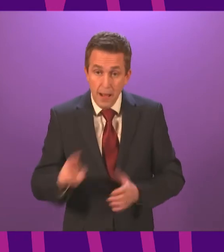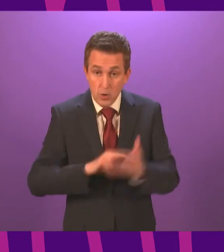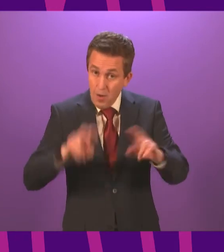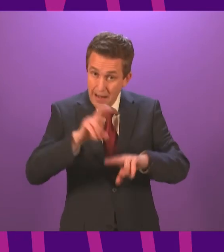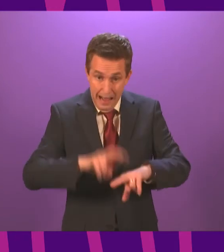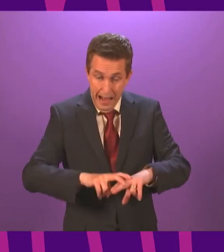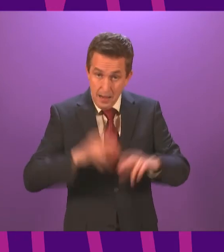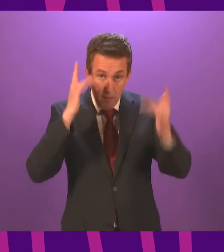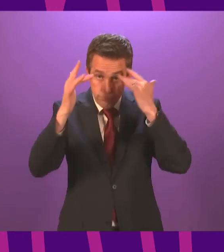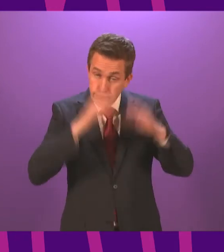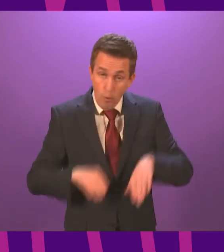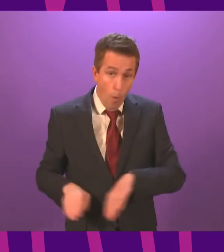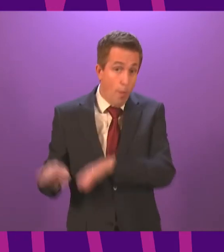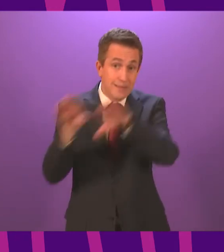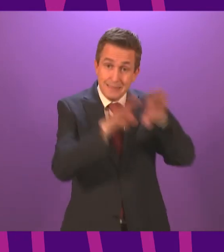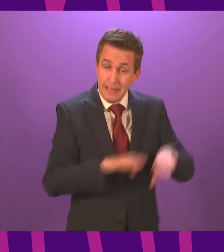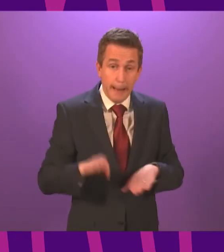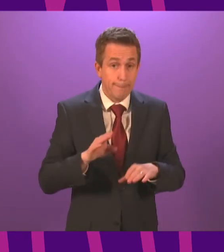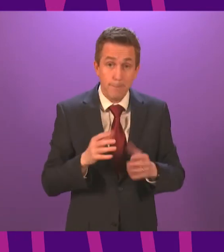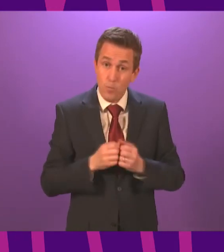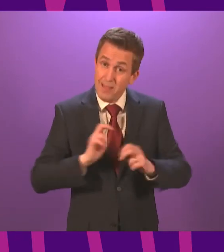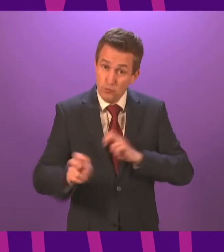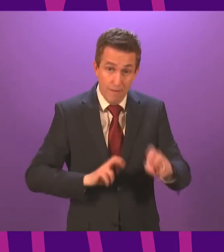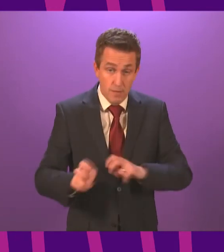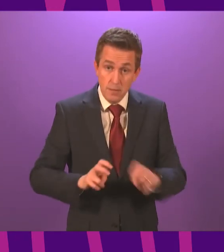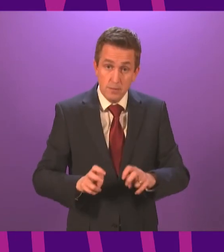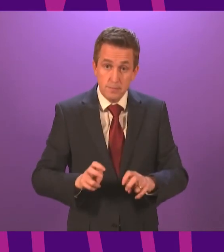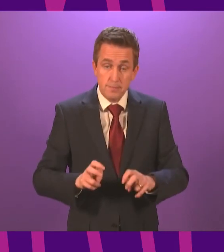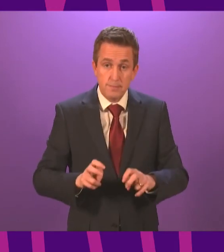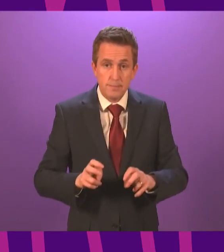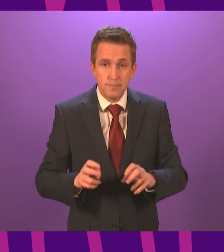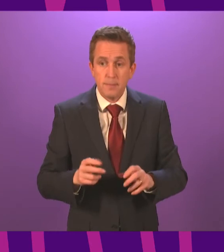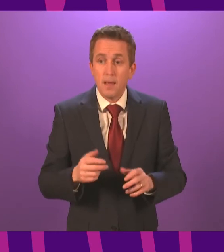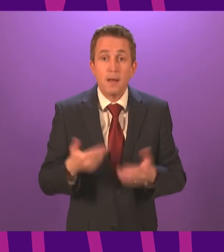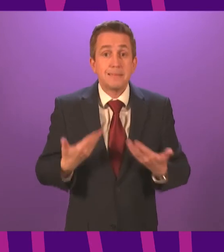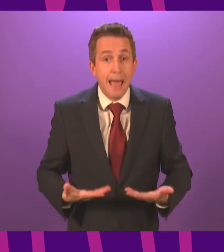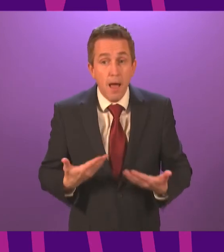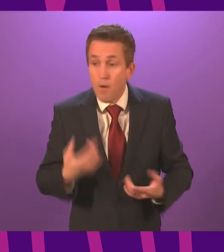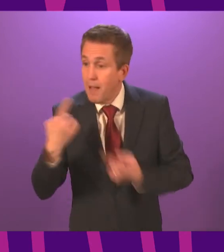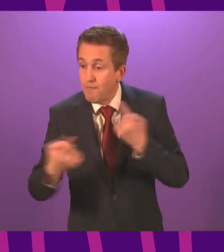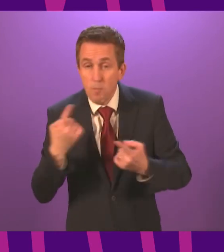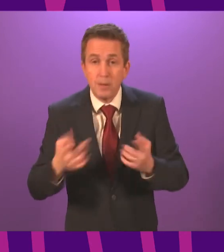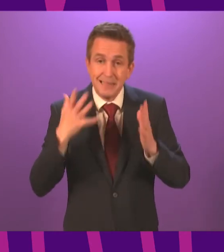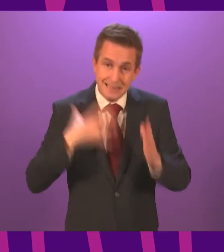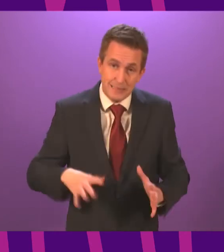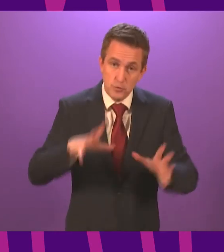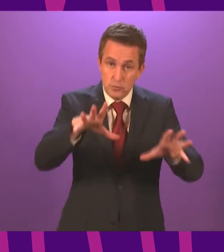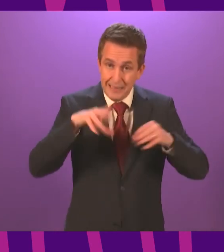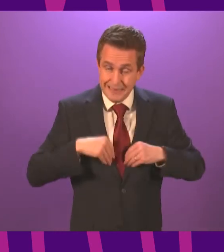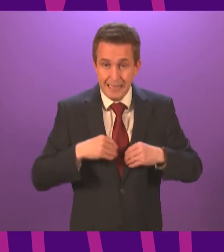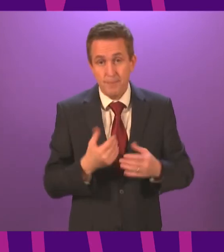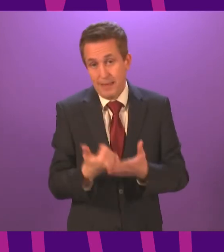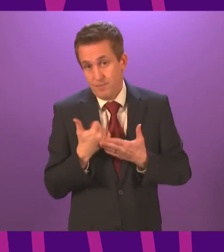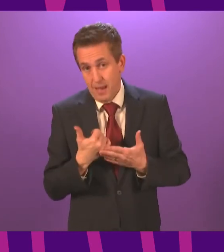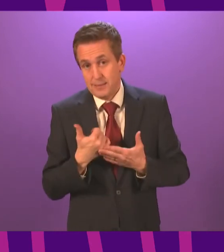Northern Ireland. And it remains the case now. And it's important that people listen to that advice and act upon that